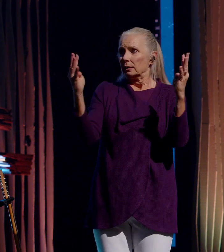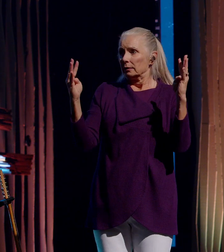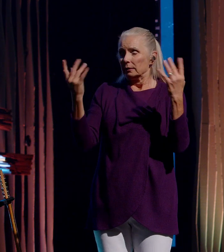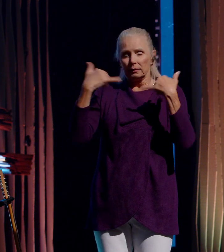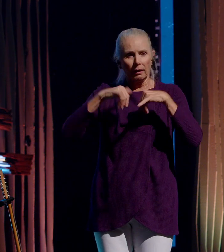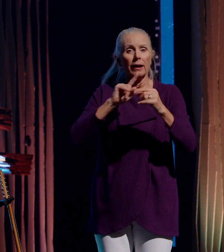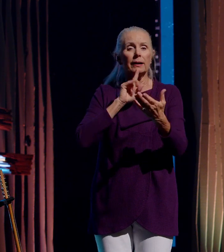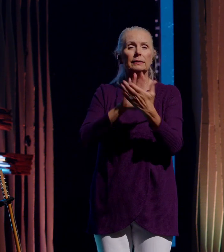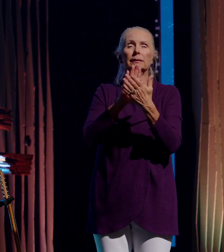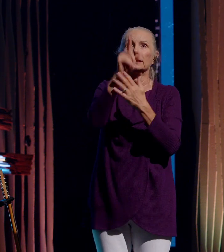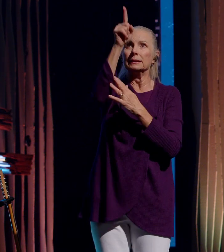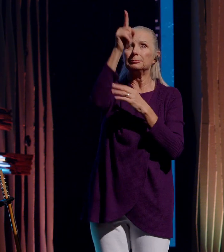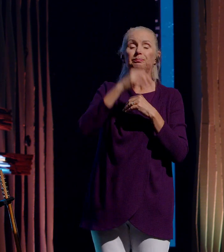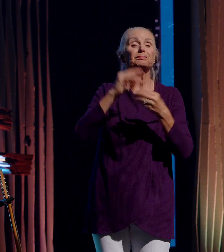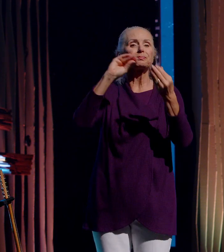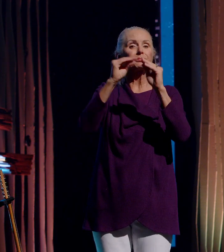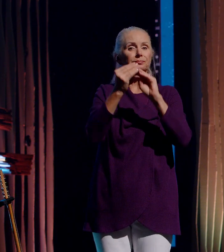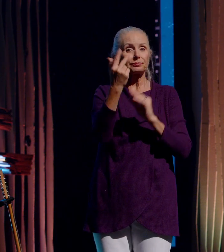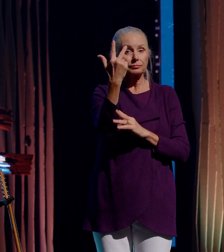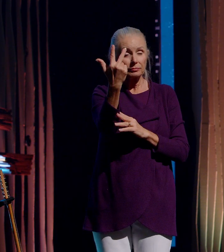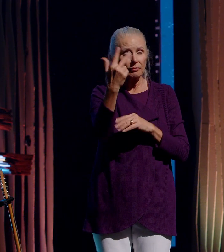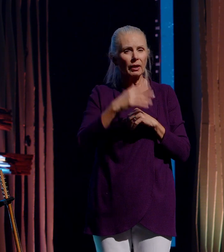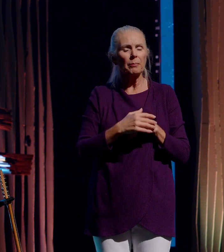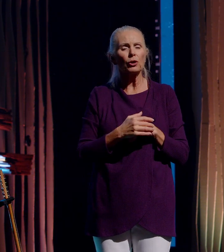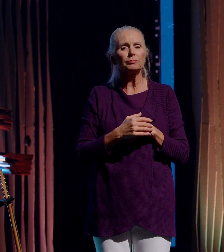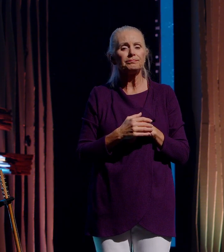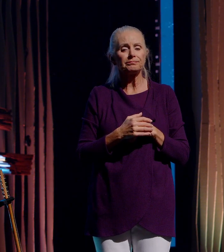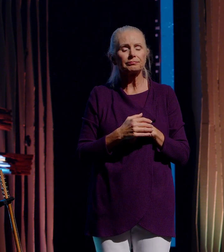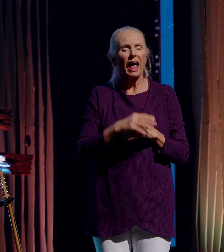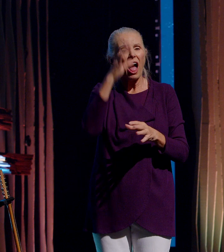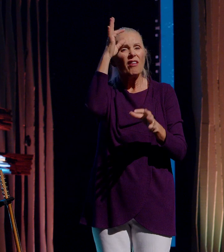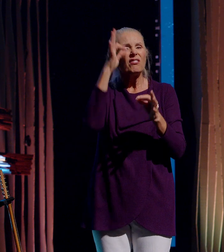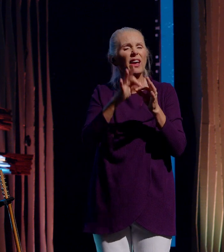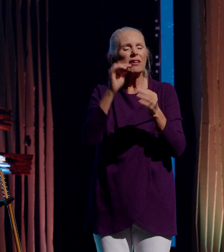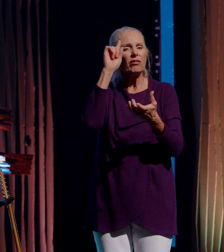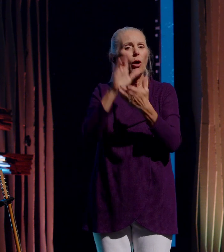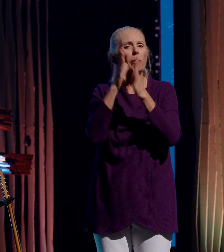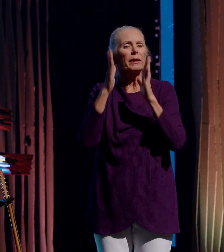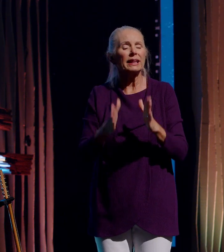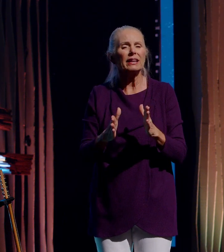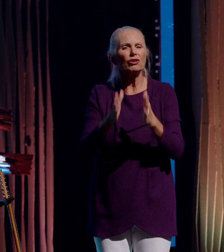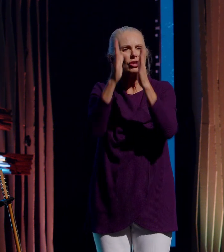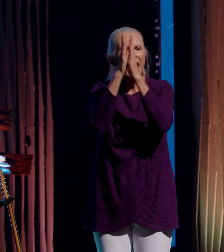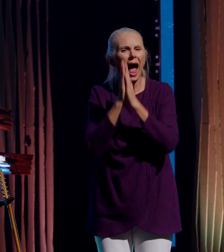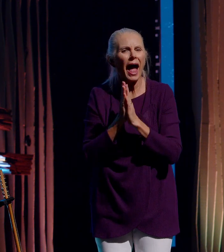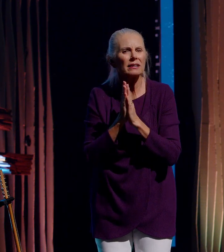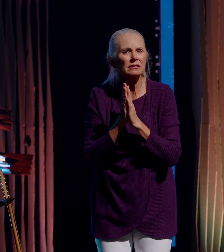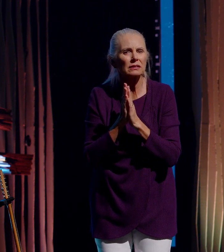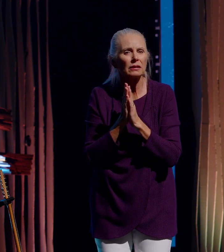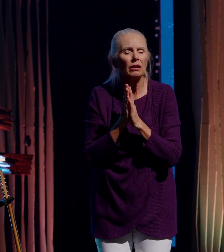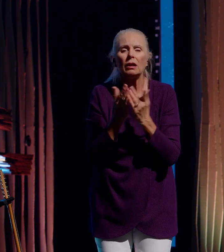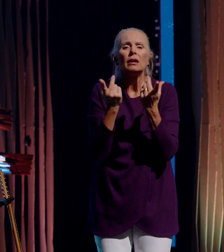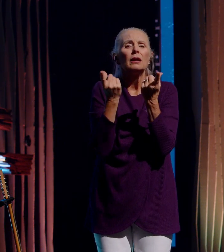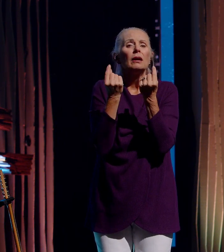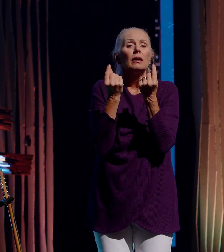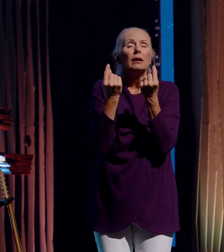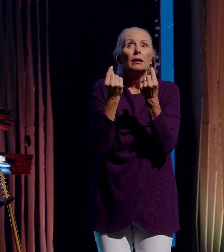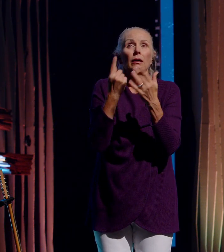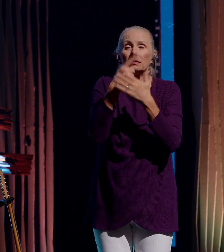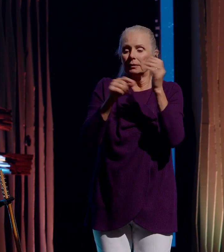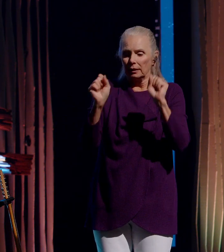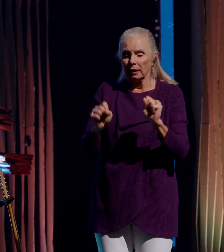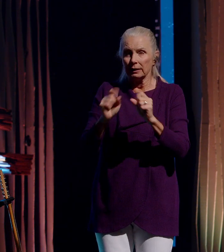Number three on your notes is this: faithful believers ask, what shall I return to the Lord? See,